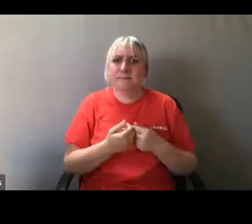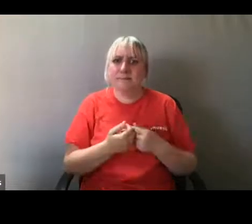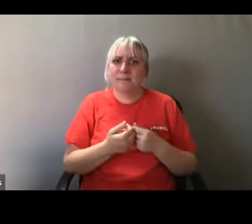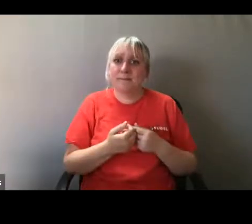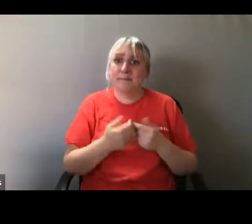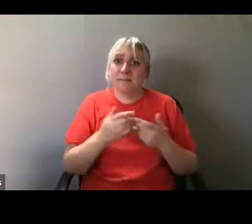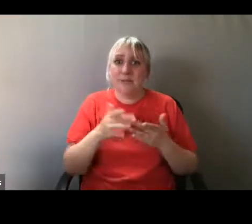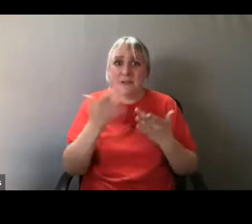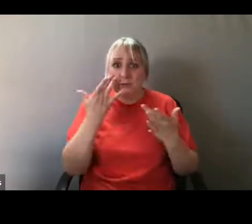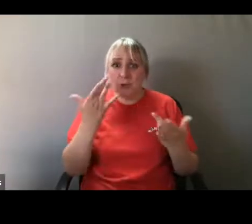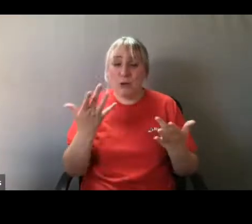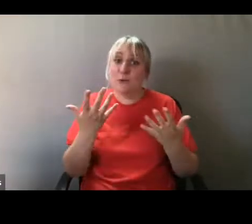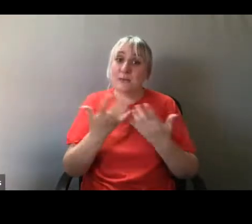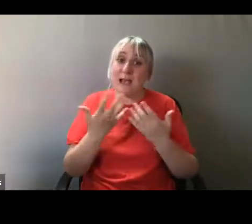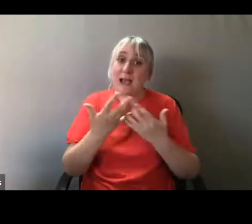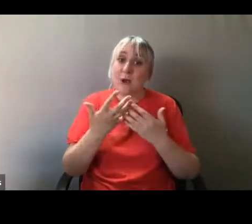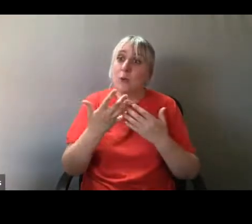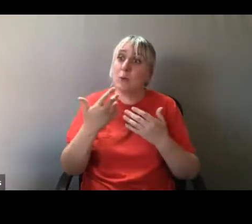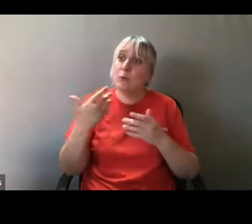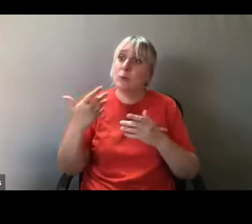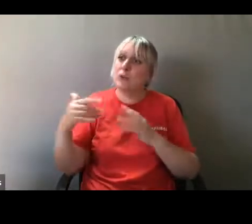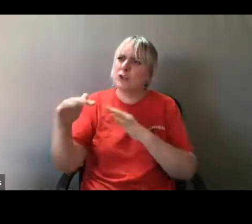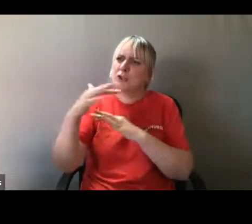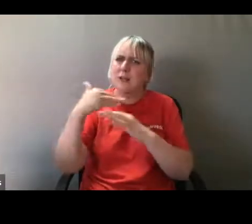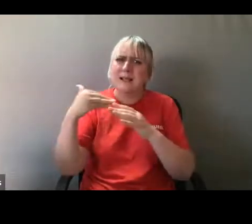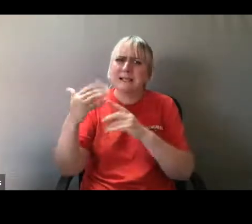it imposes